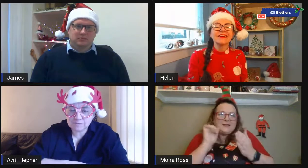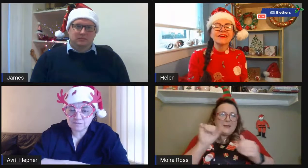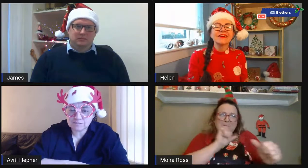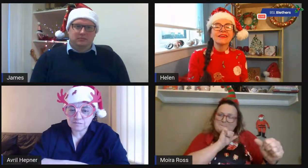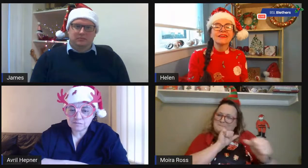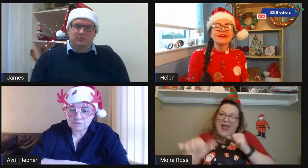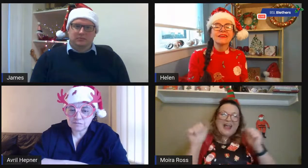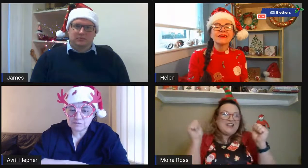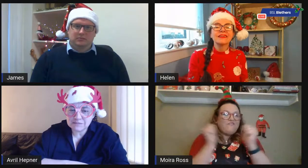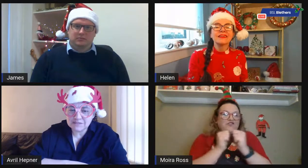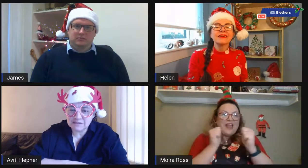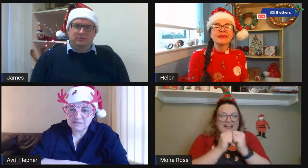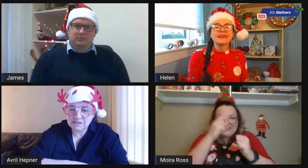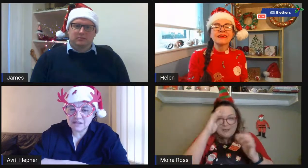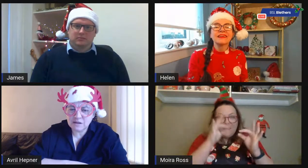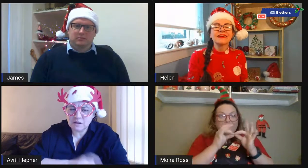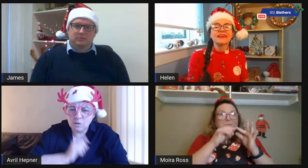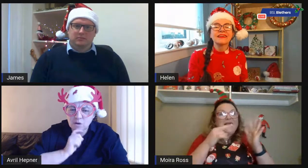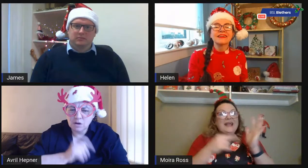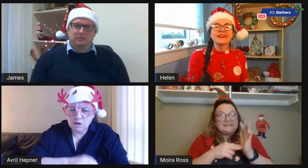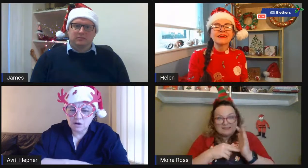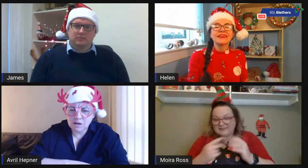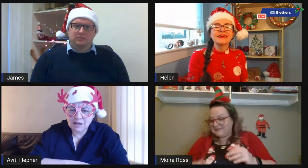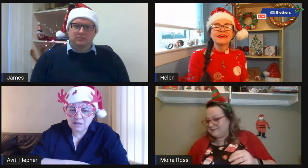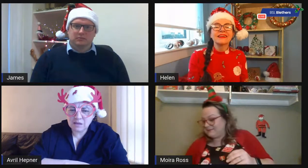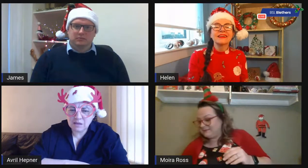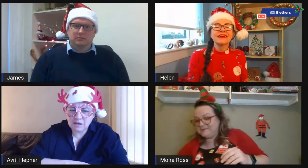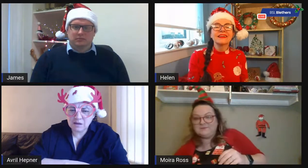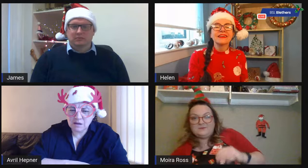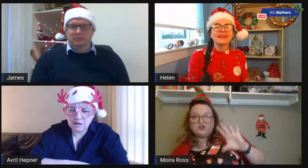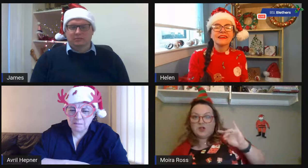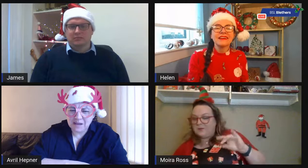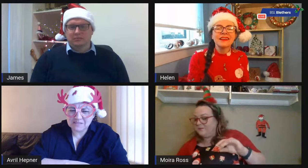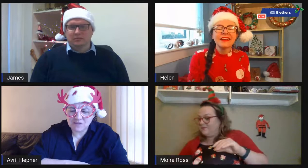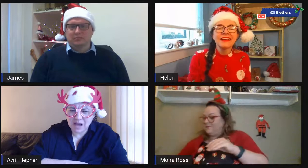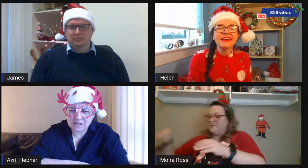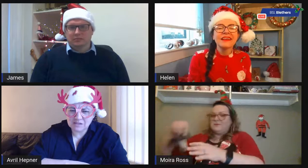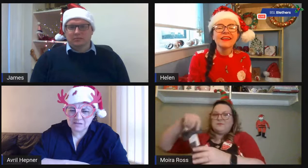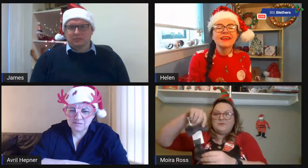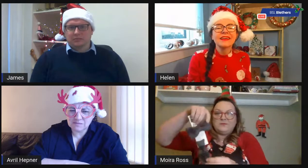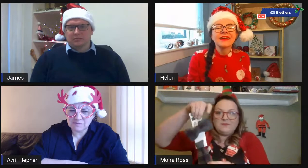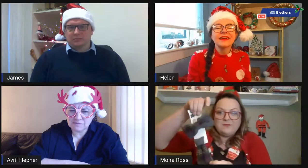But Ducati really has a best friend called Ben.